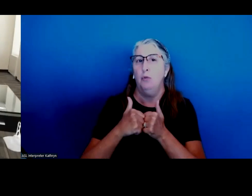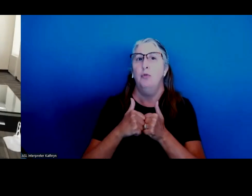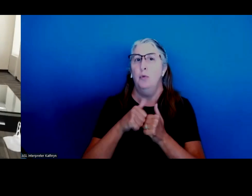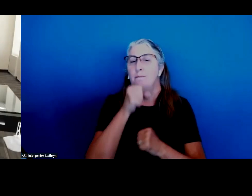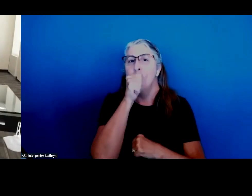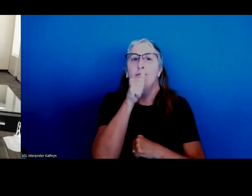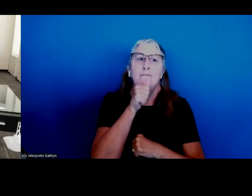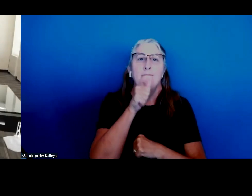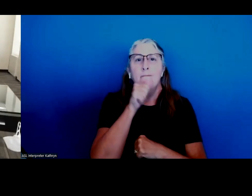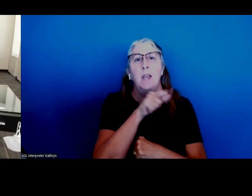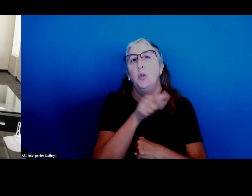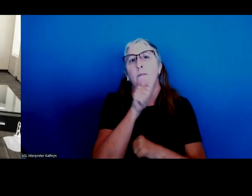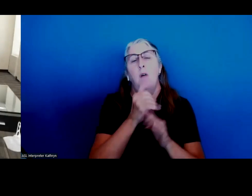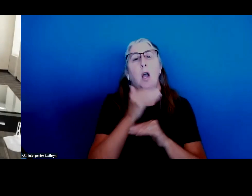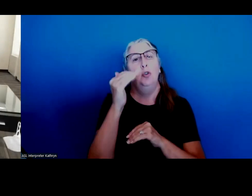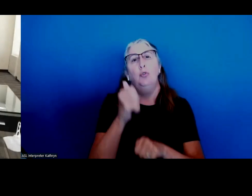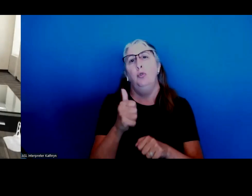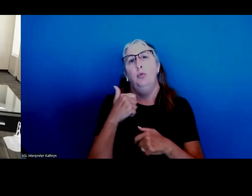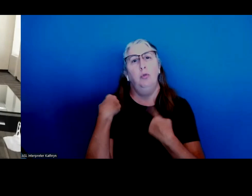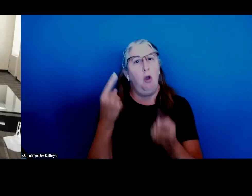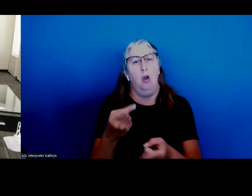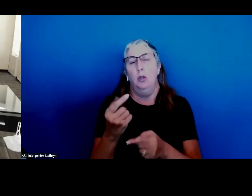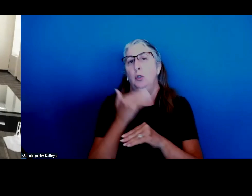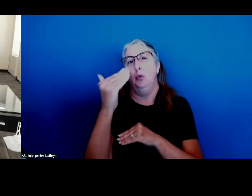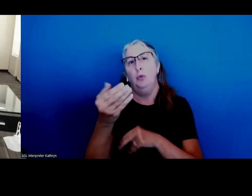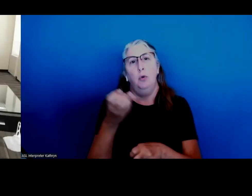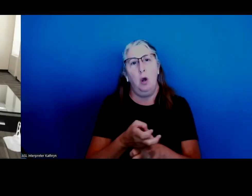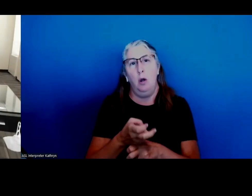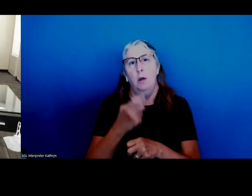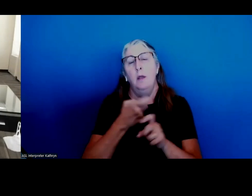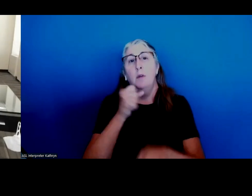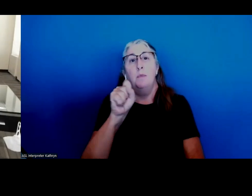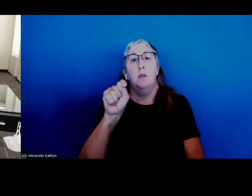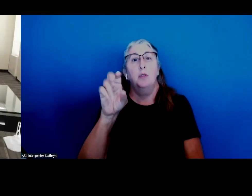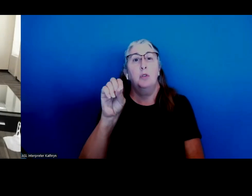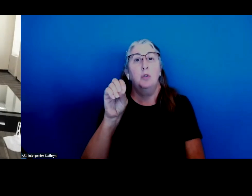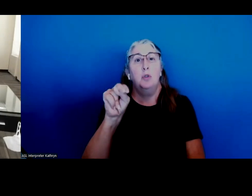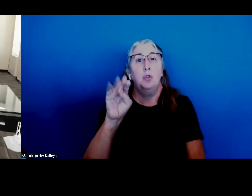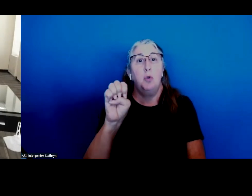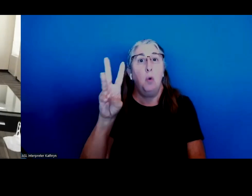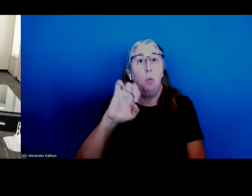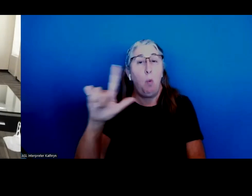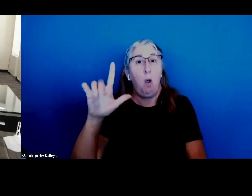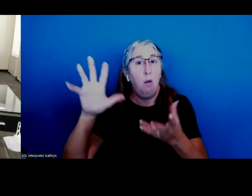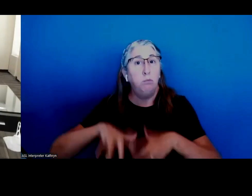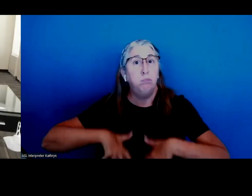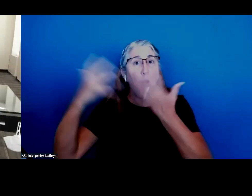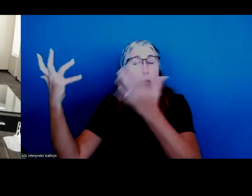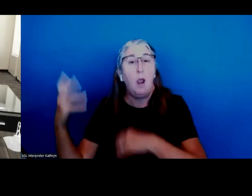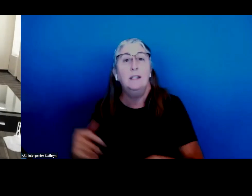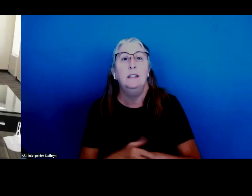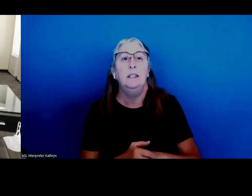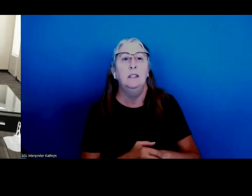fought too long and too hard, from the Stonewall Uprising to the fight for medications to treat